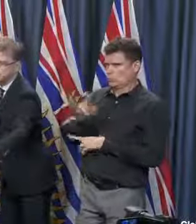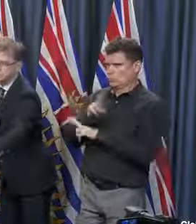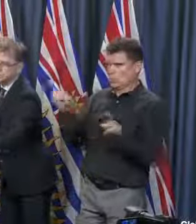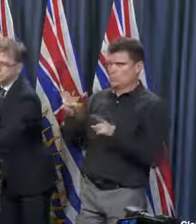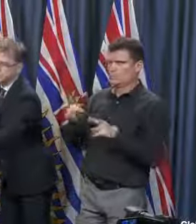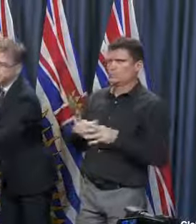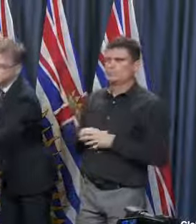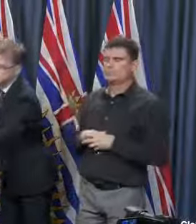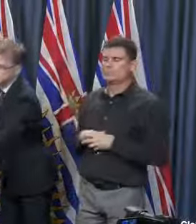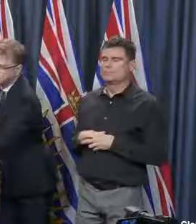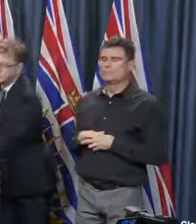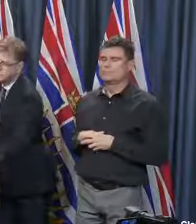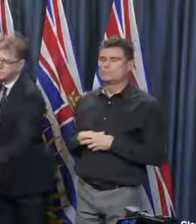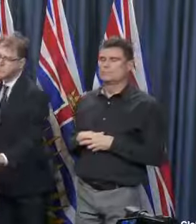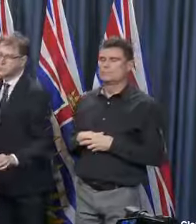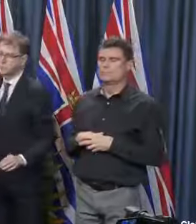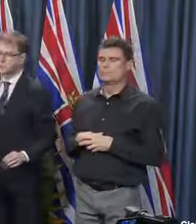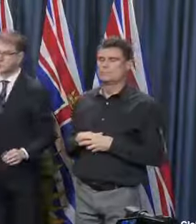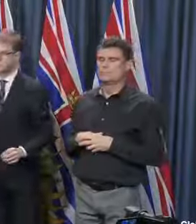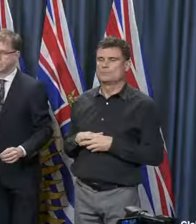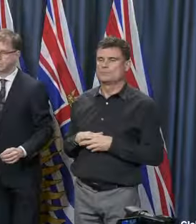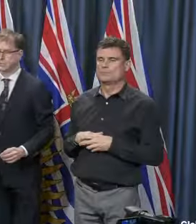and